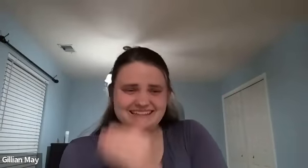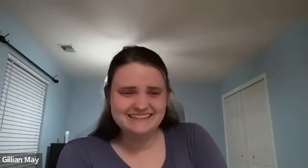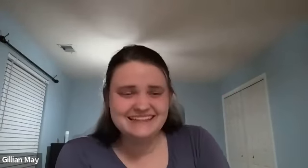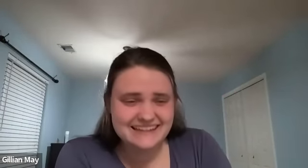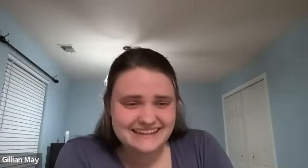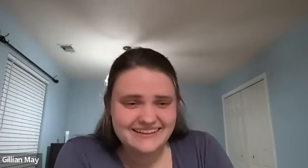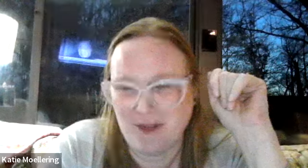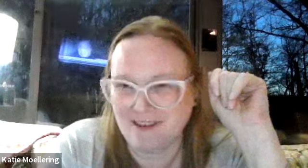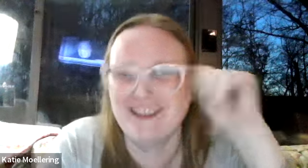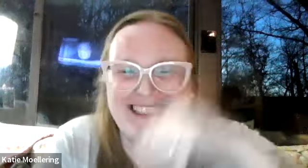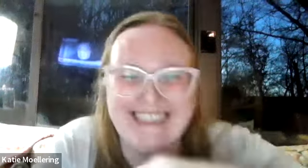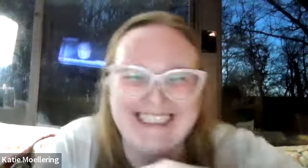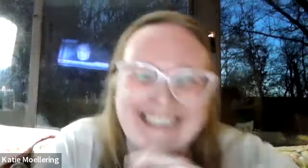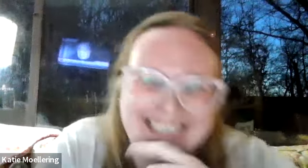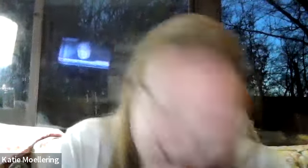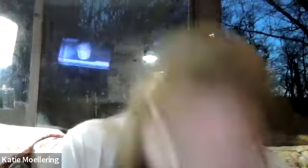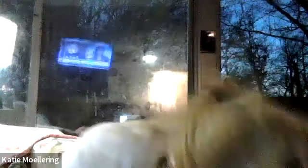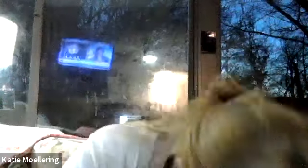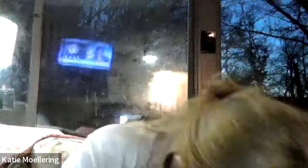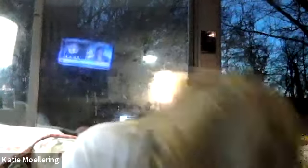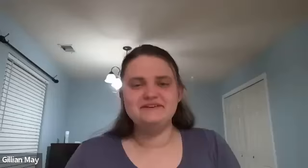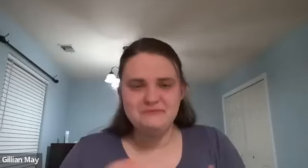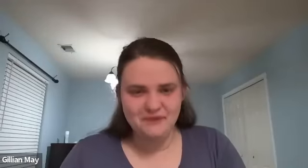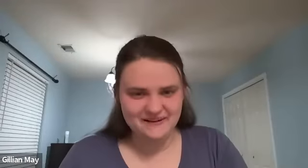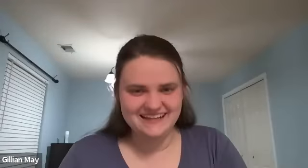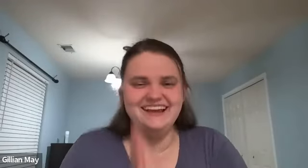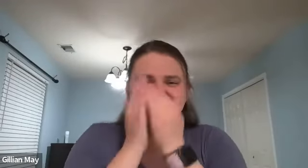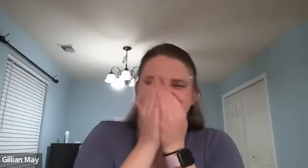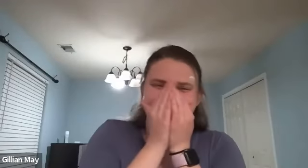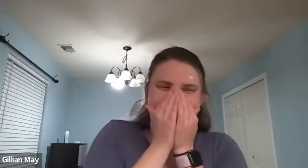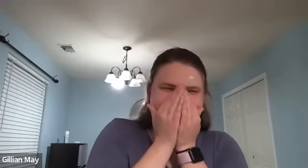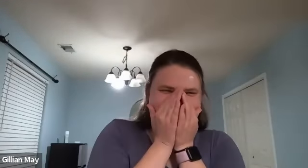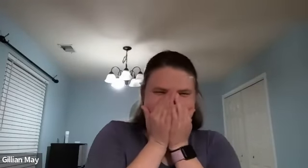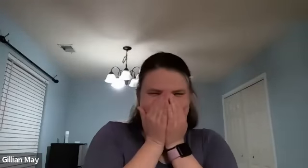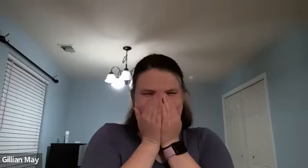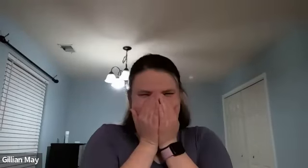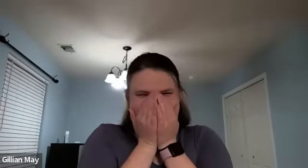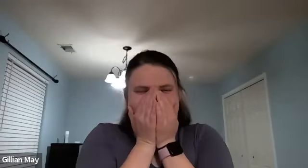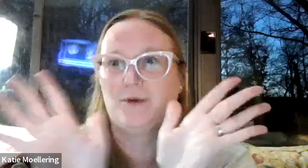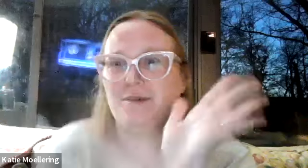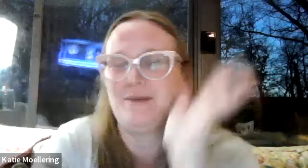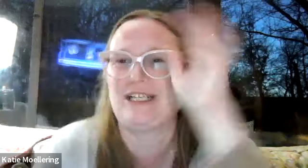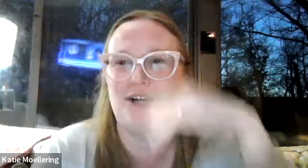What is going on here? You were having a moment. Terrible at numbers. I'm terrible. Oh my God.